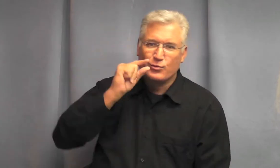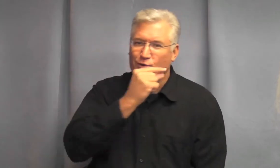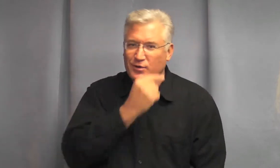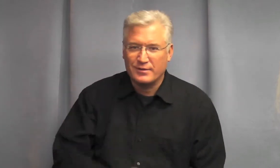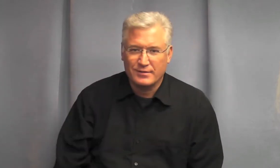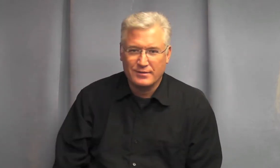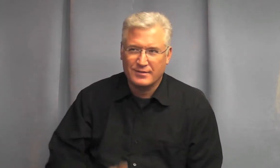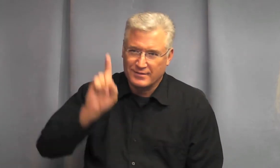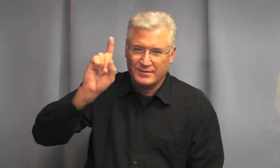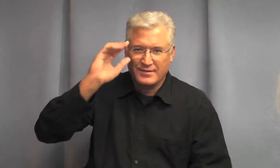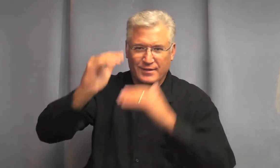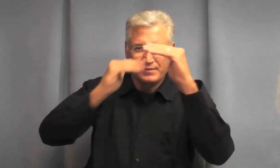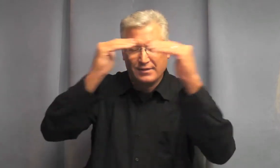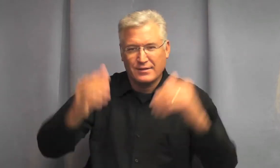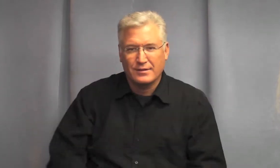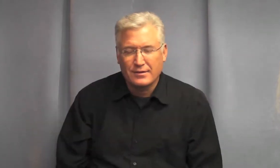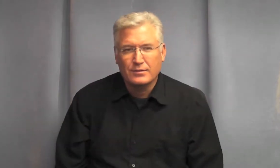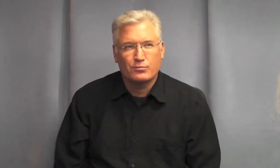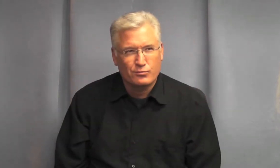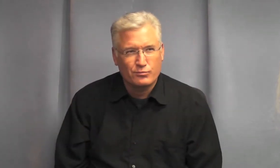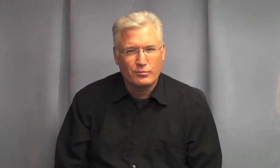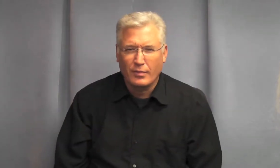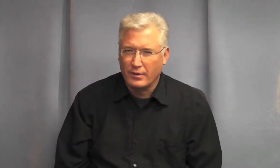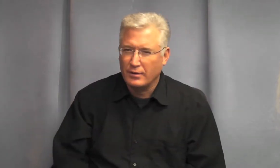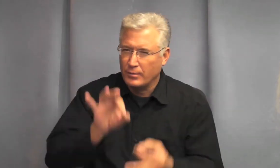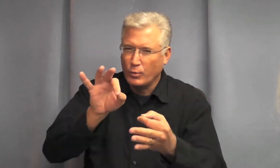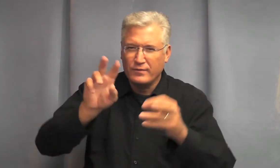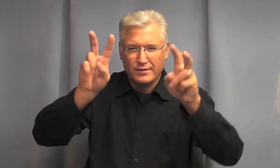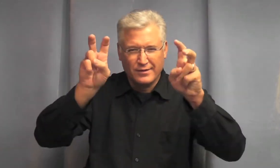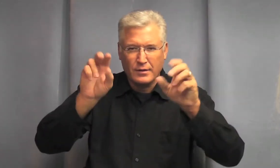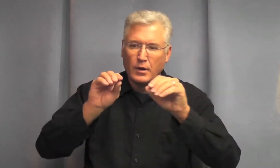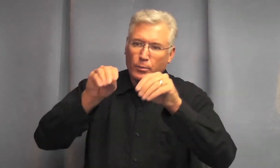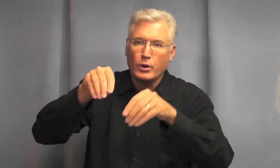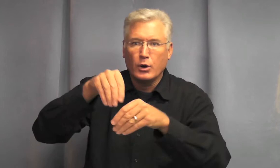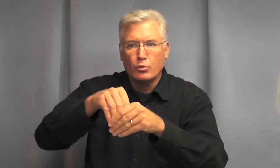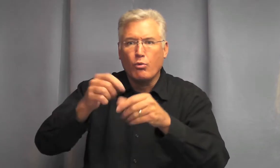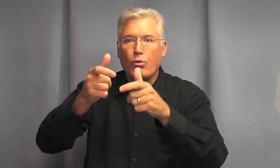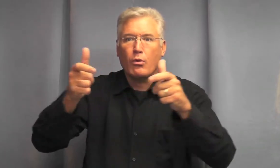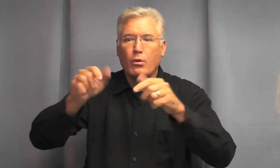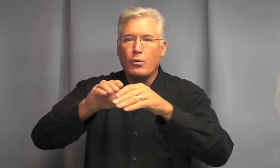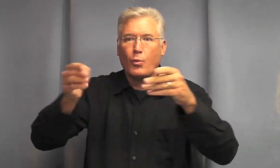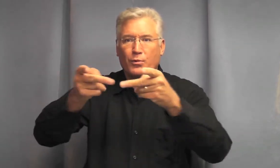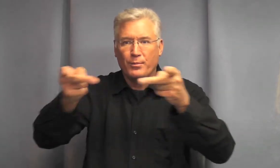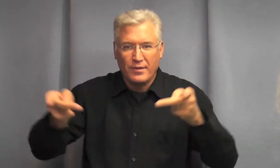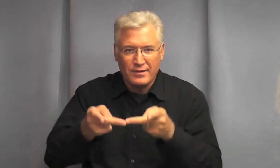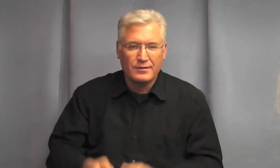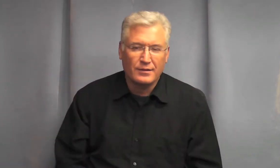God's garden. Heaven's what we're talking about. Perfect, a large open place.